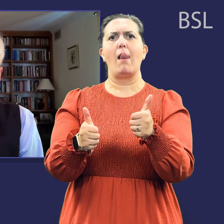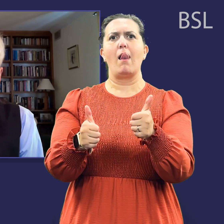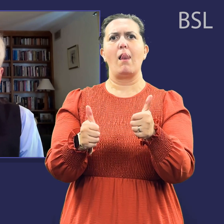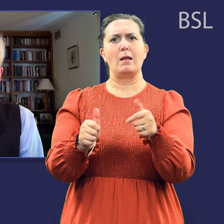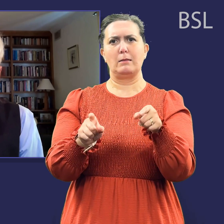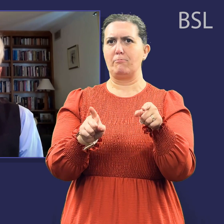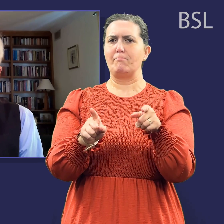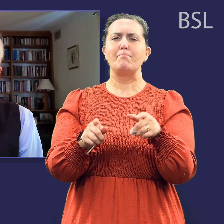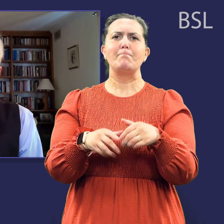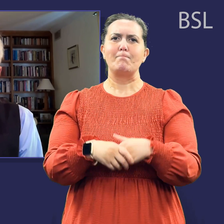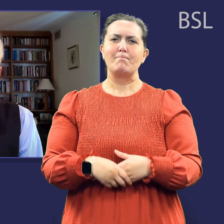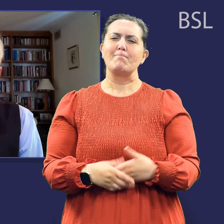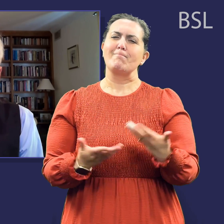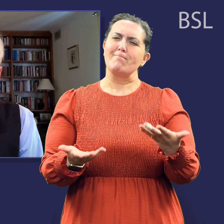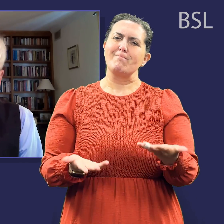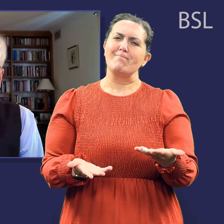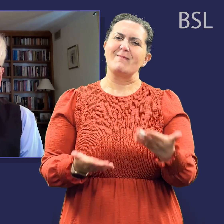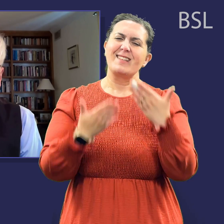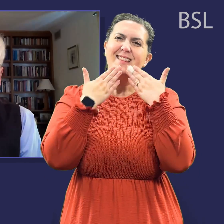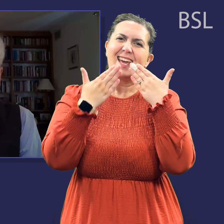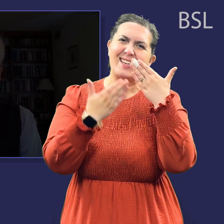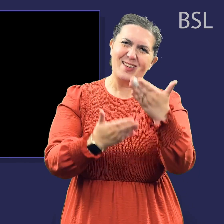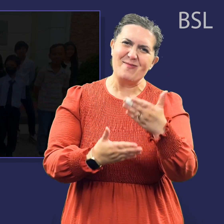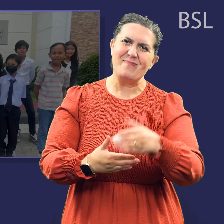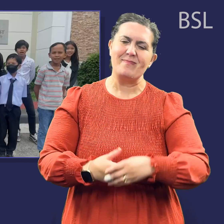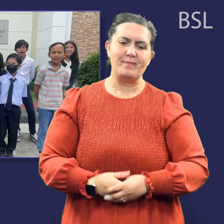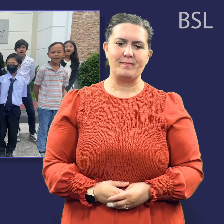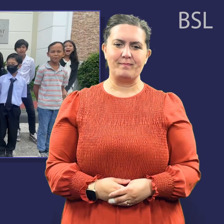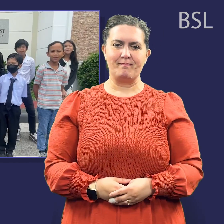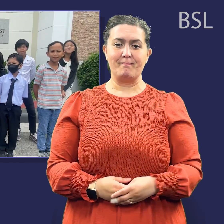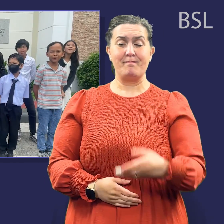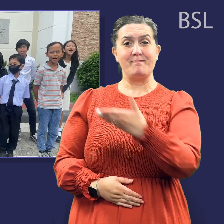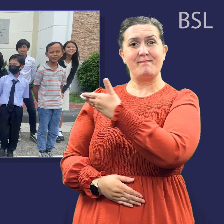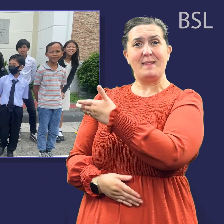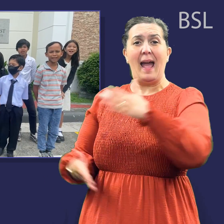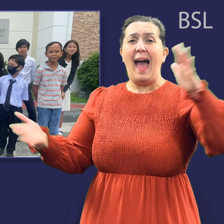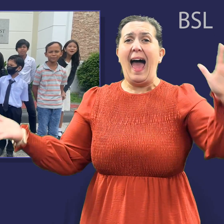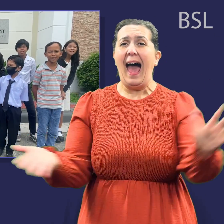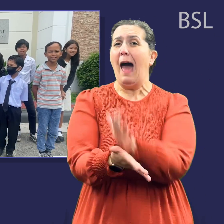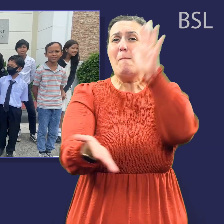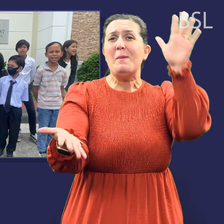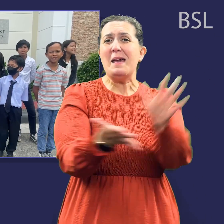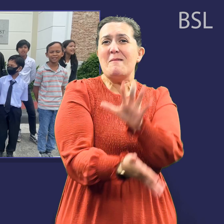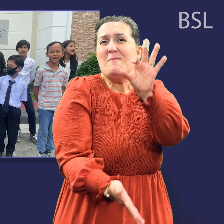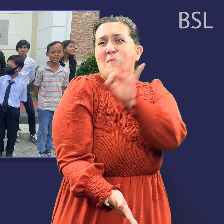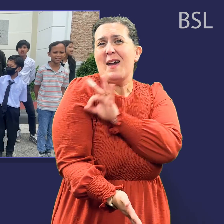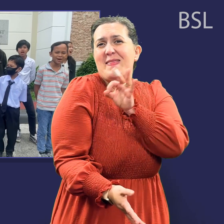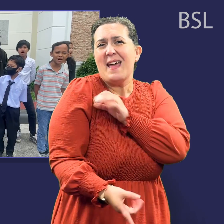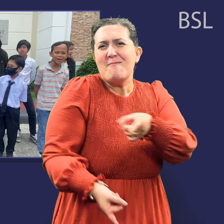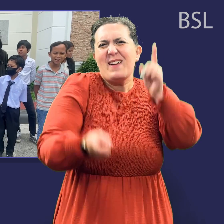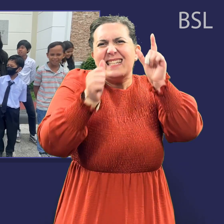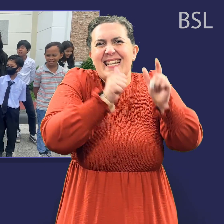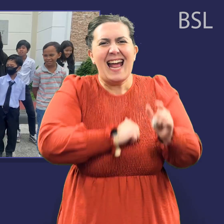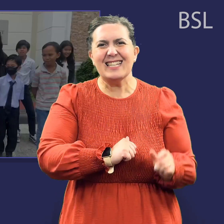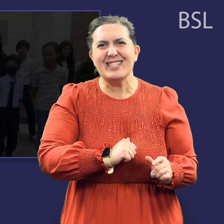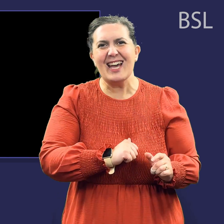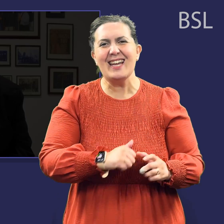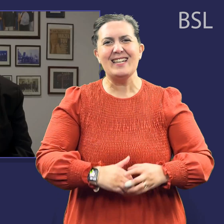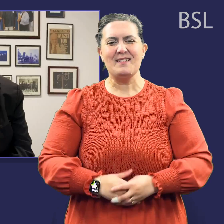demands. And so again, thank you. Happy birthday, President